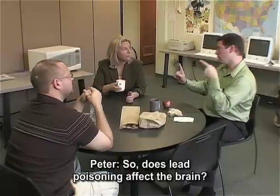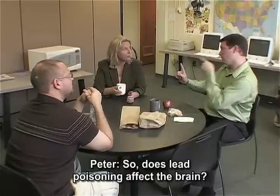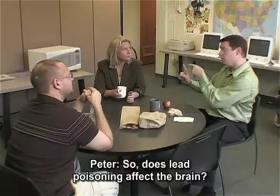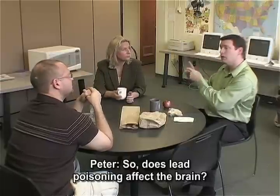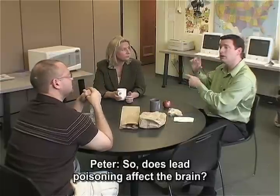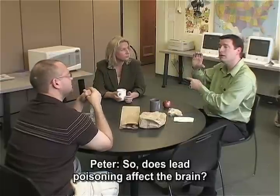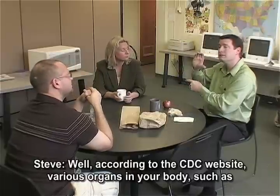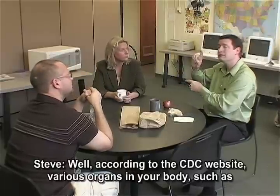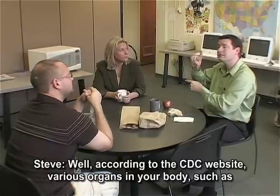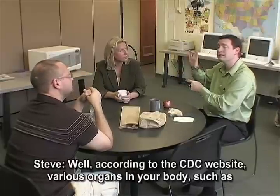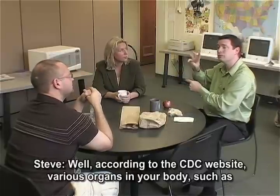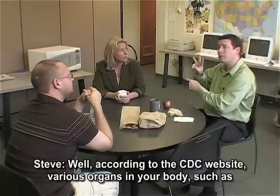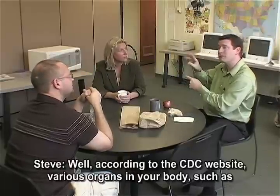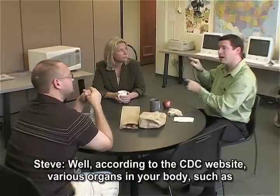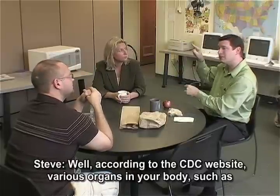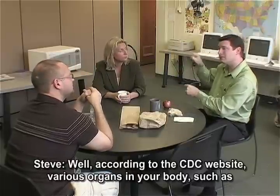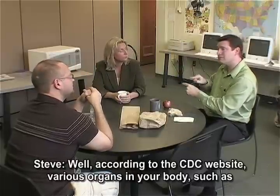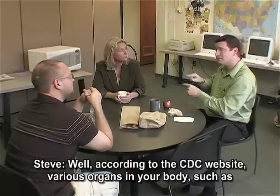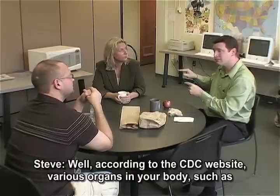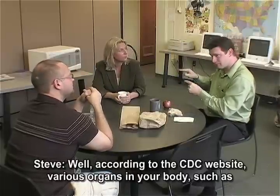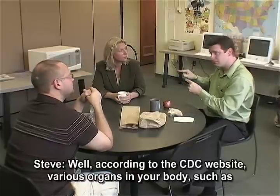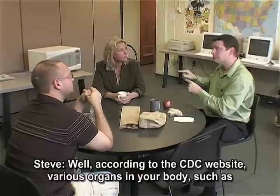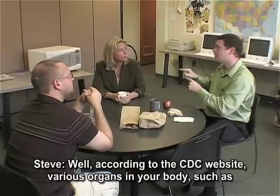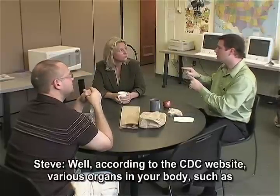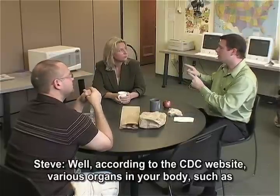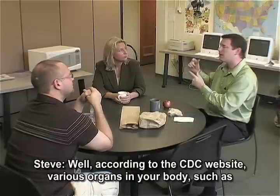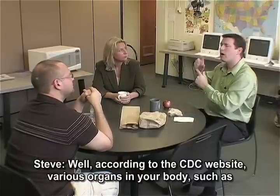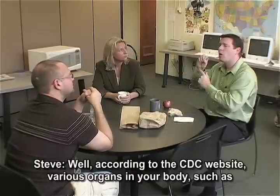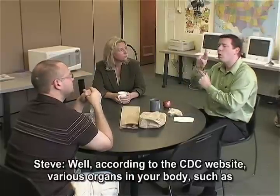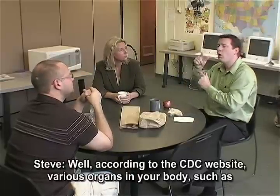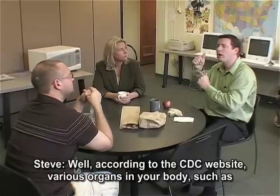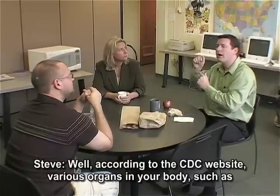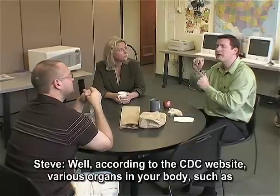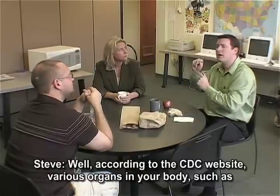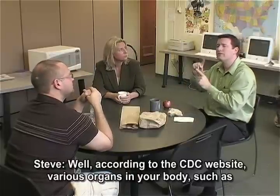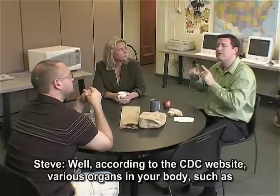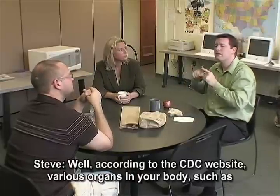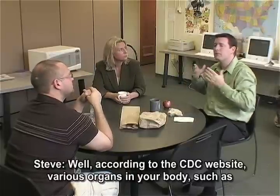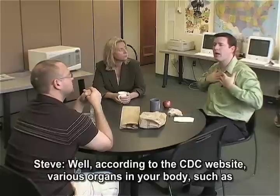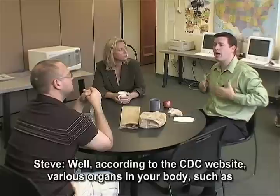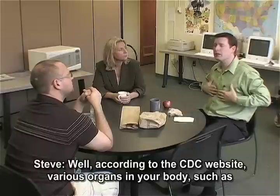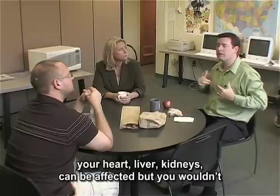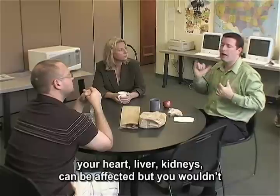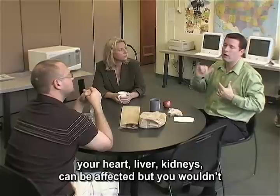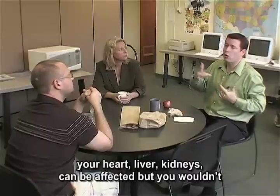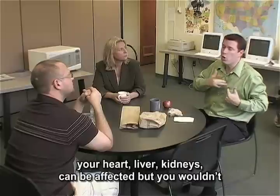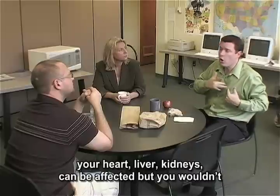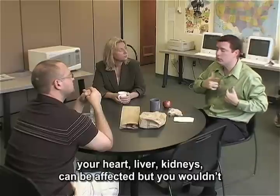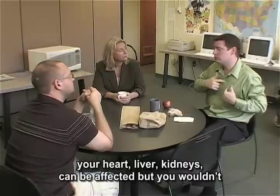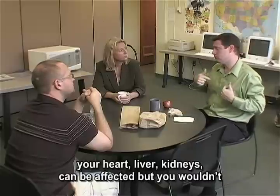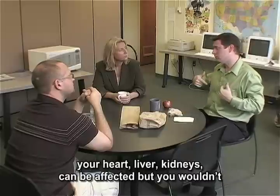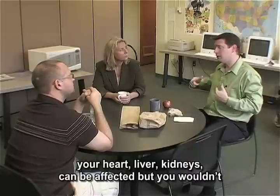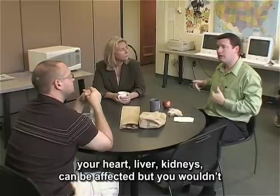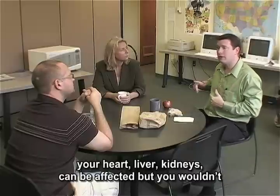Well, according to the CDC website, various organs in your body, such as your heart, liver, kidneys,